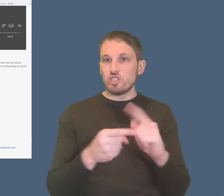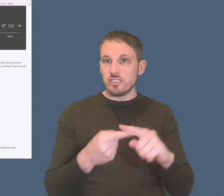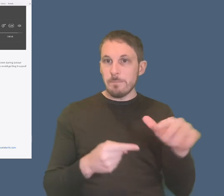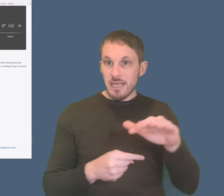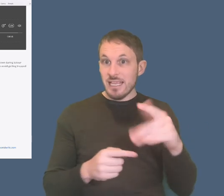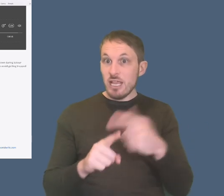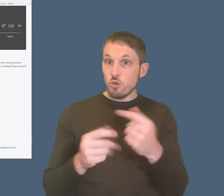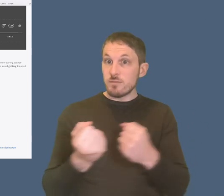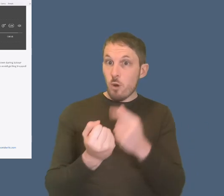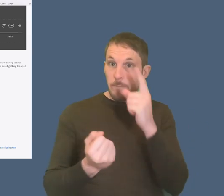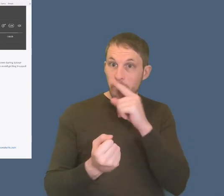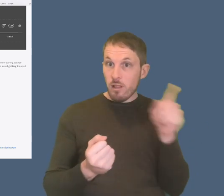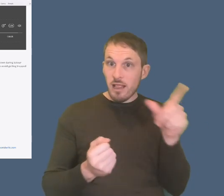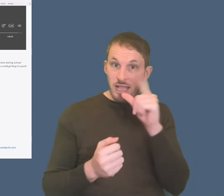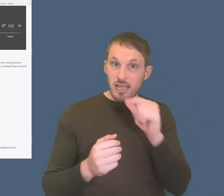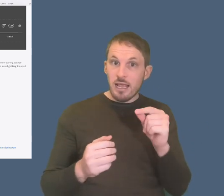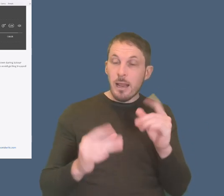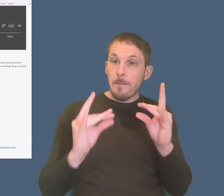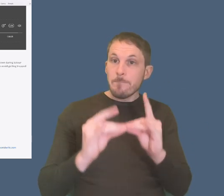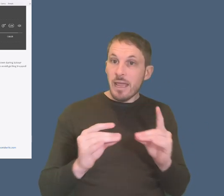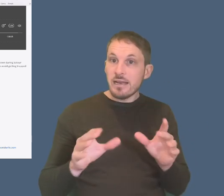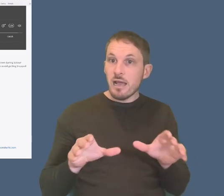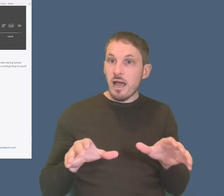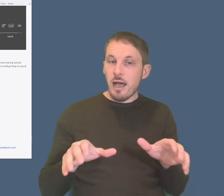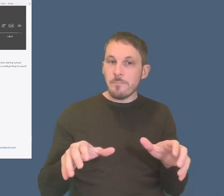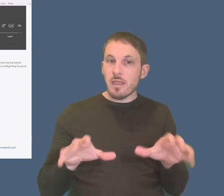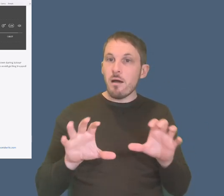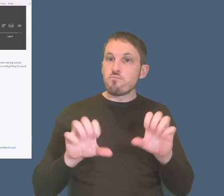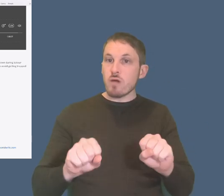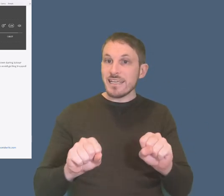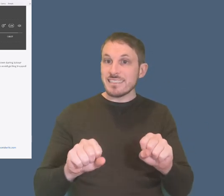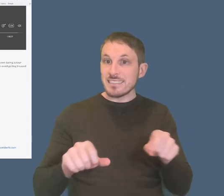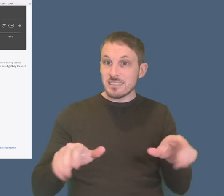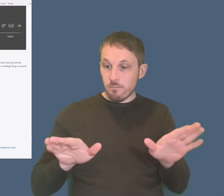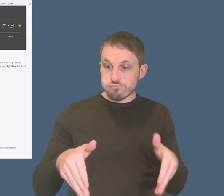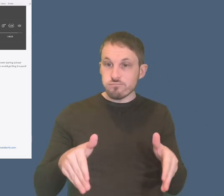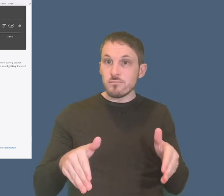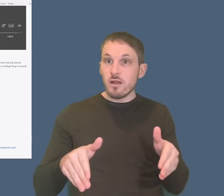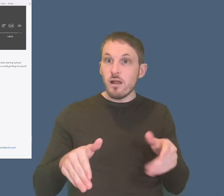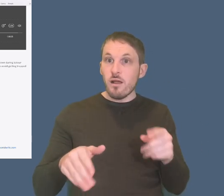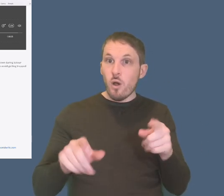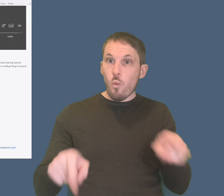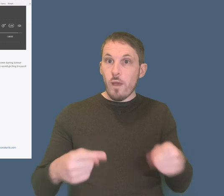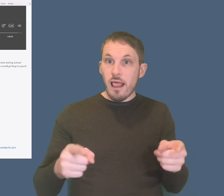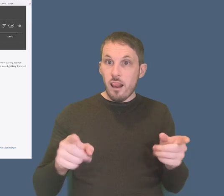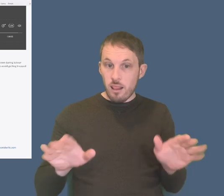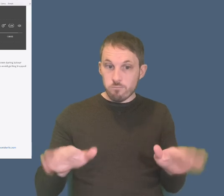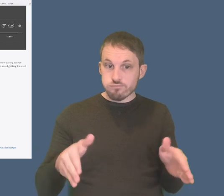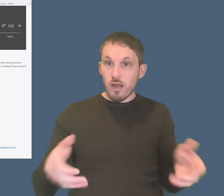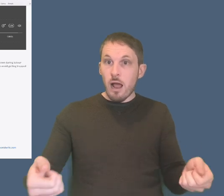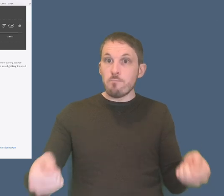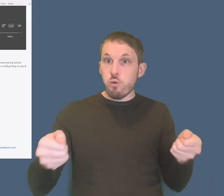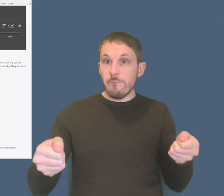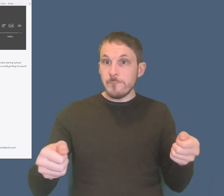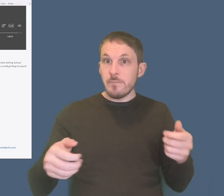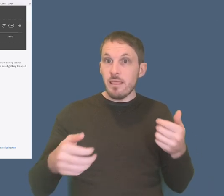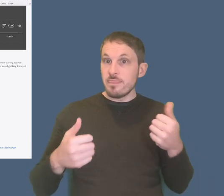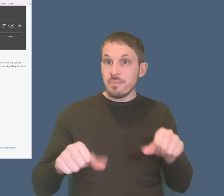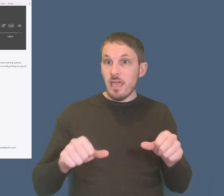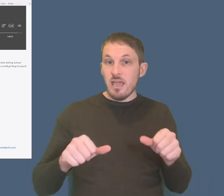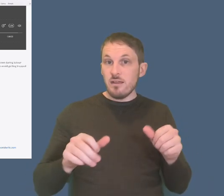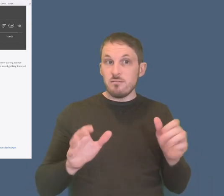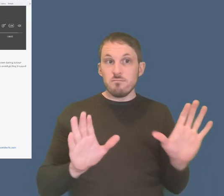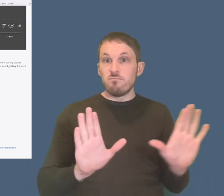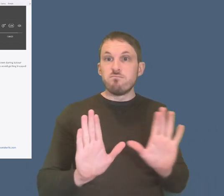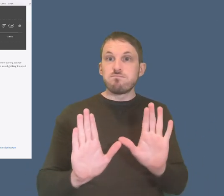people can take the brakes off the bed. It's usually just a lever where you just kick it down with your foot and just push the bed to one side of the room